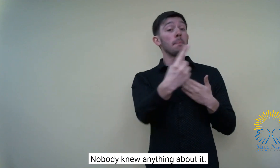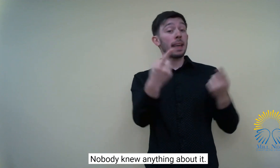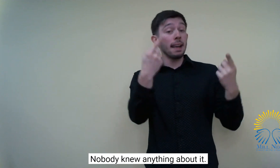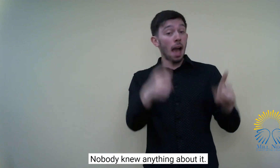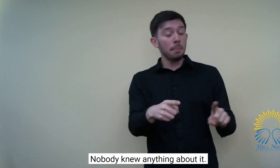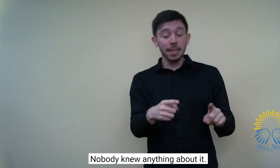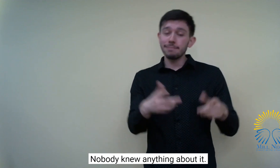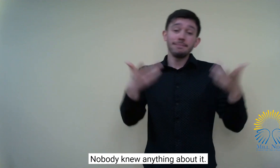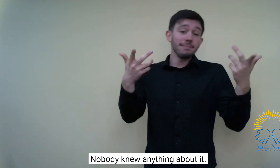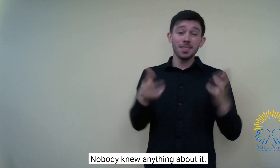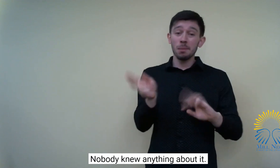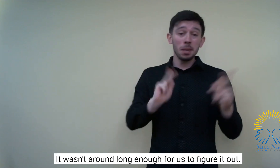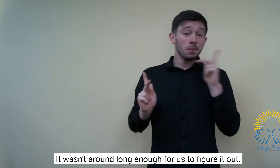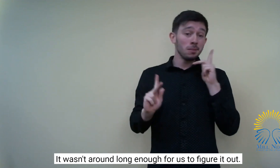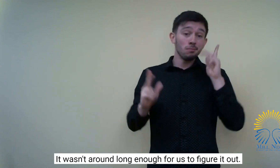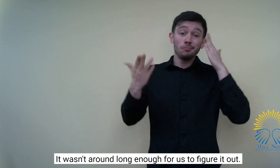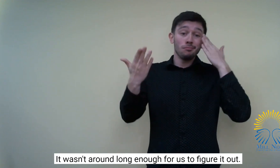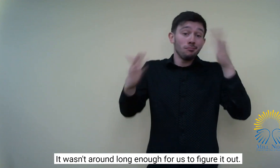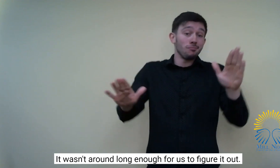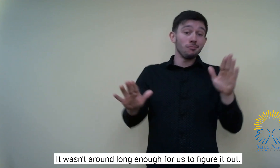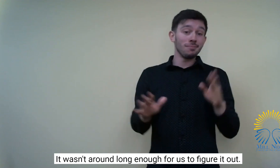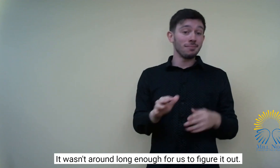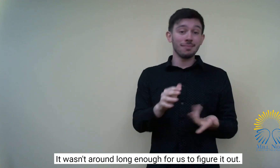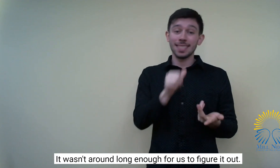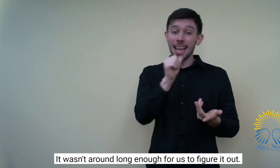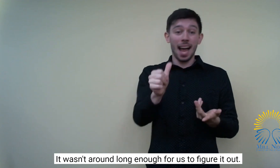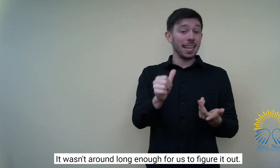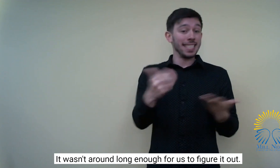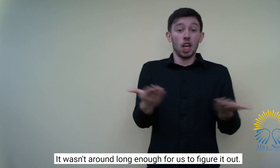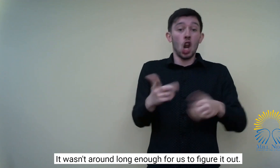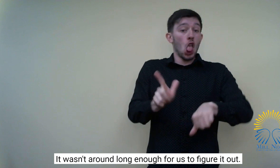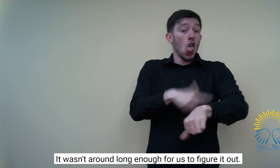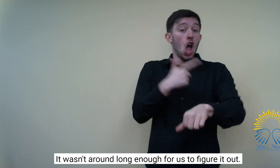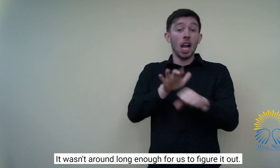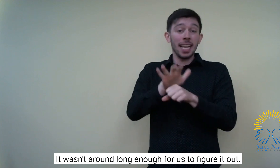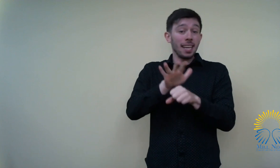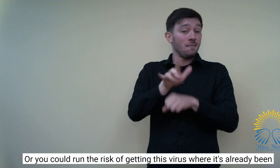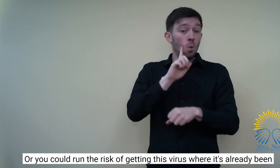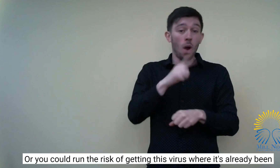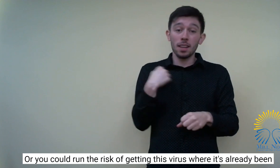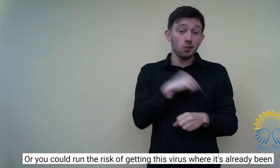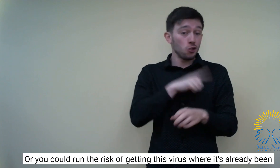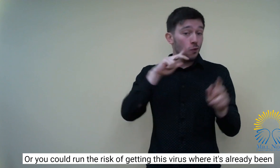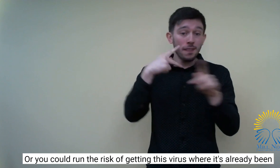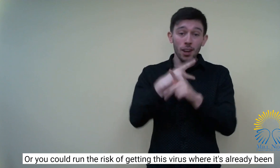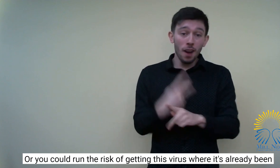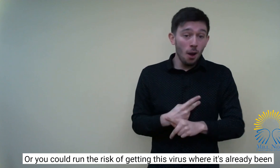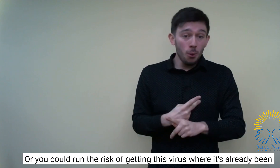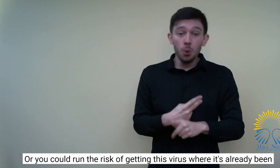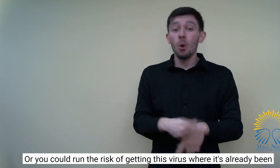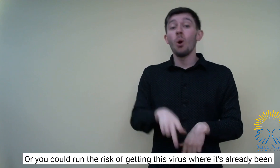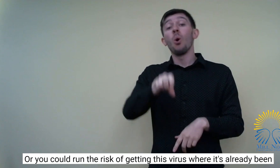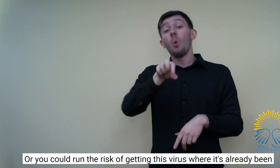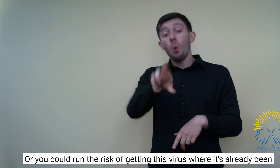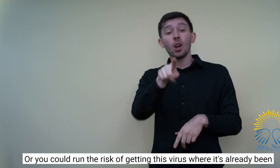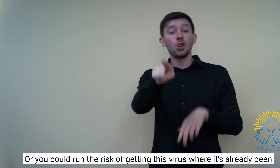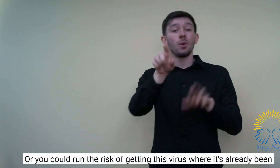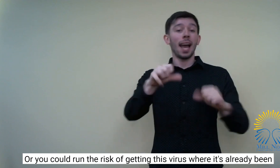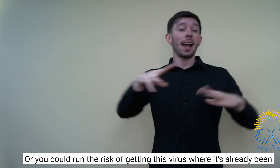knew anything about it. It wasn't around long enough for us to figure it out. Or you could run the risk of getting this